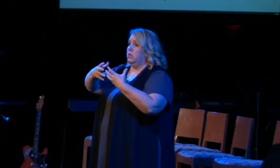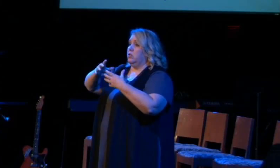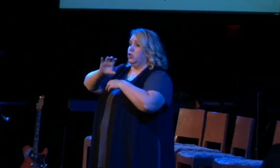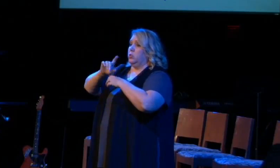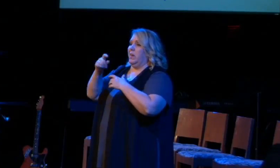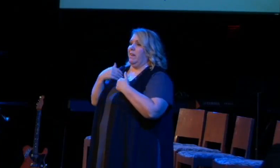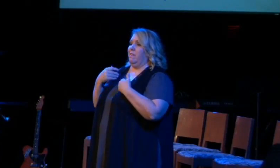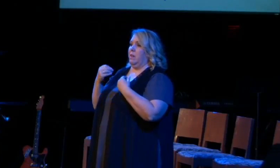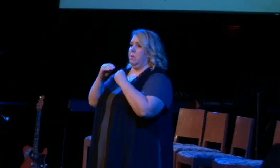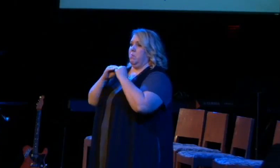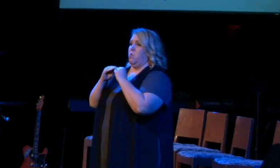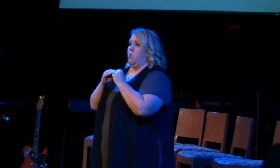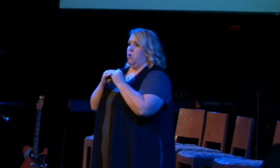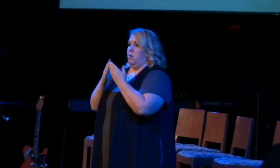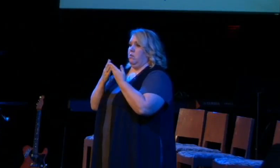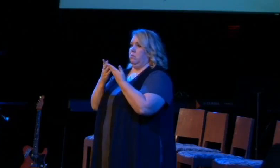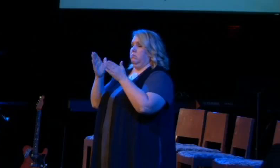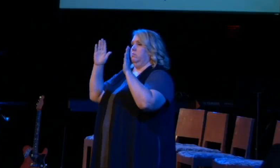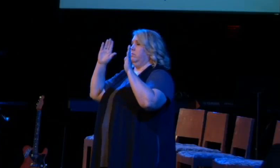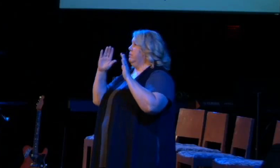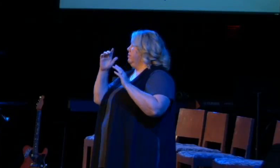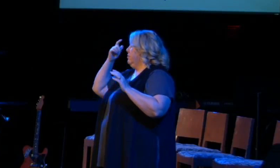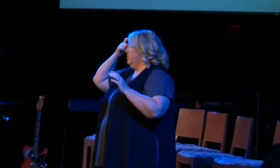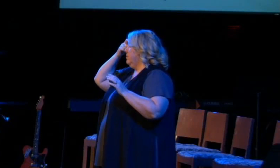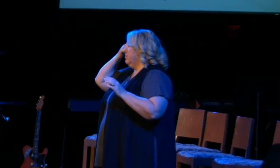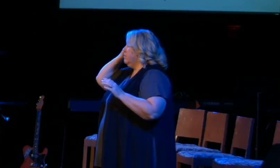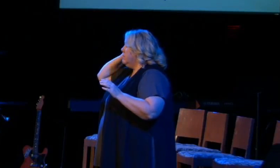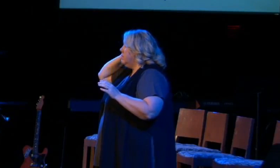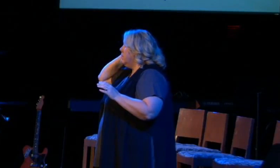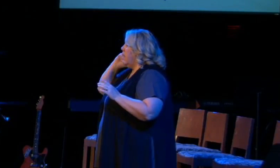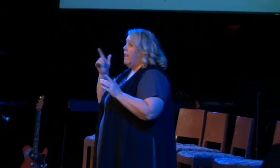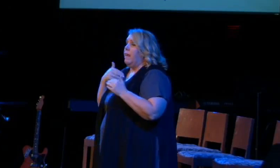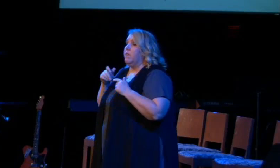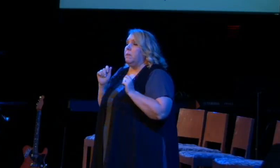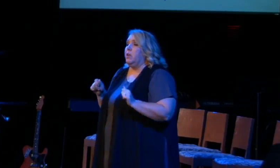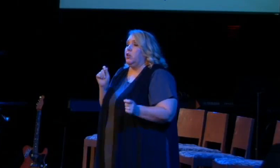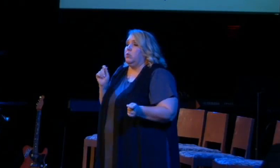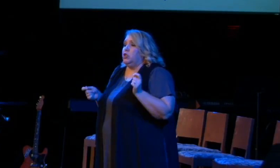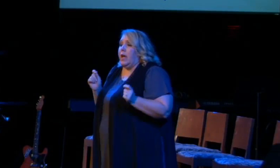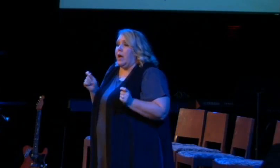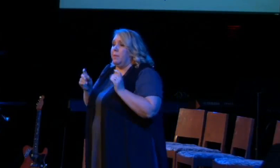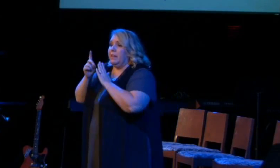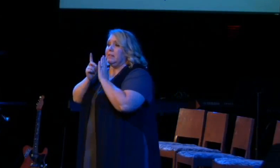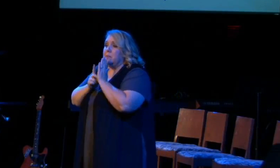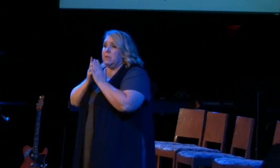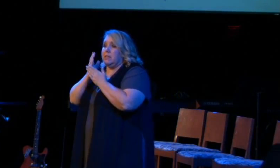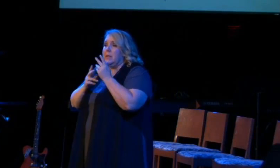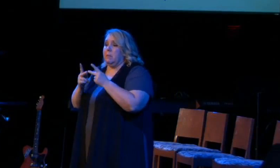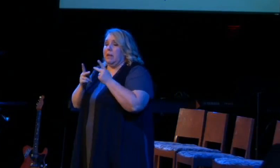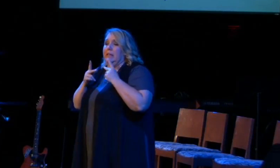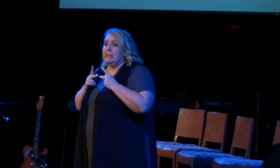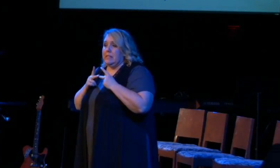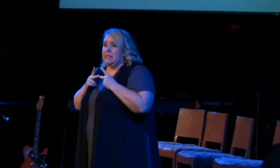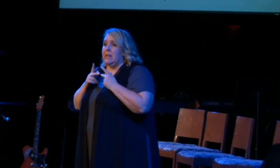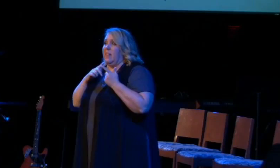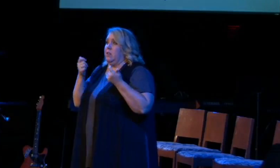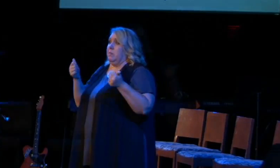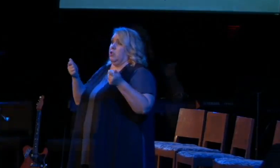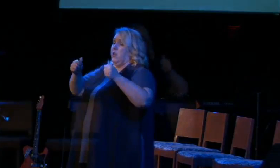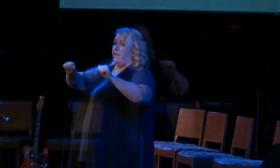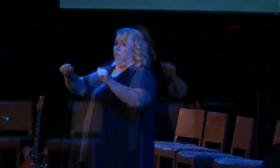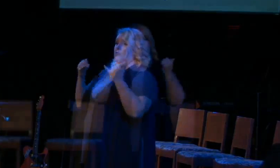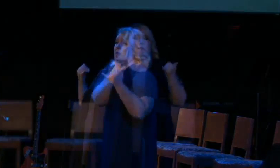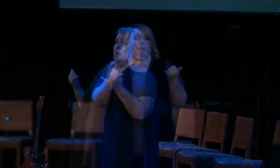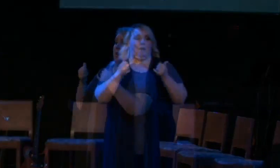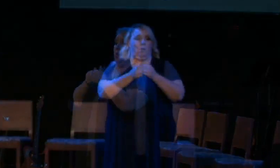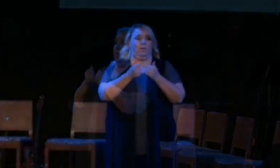autonomy. Right? Remember, they have the ability to adapt the Book of Discipline in some places, and there's a major effort underway in the